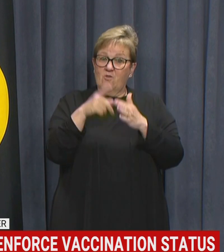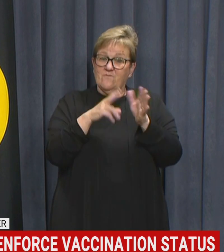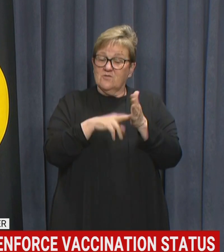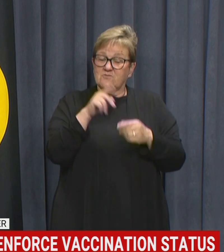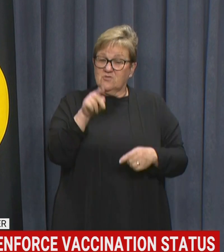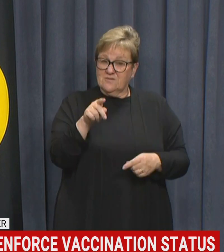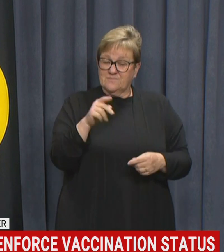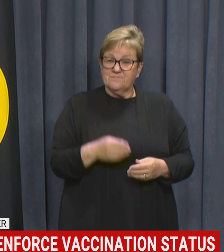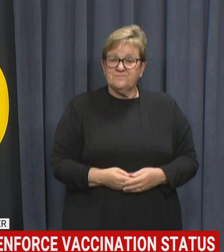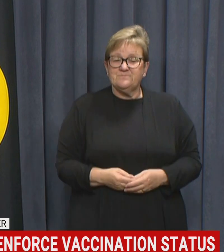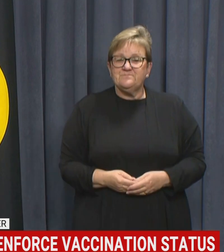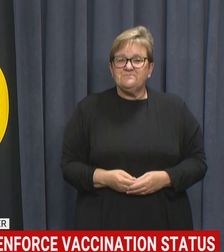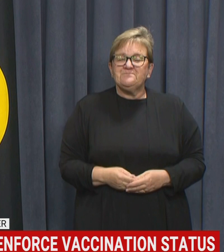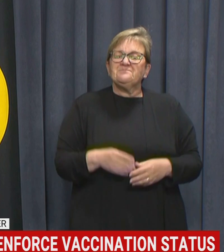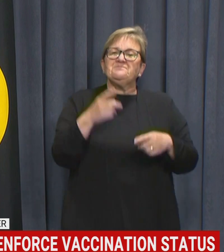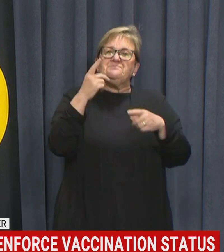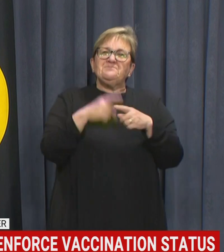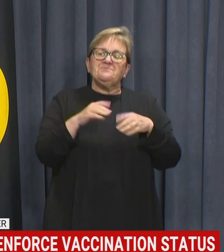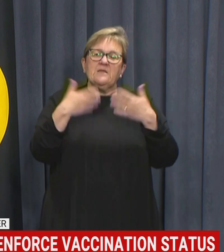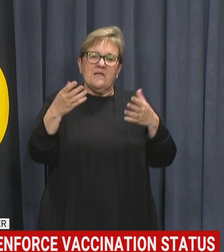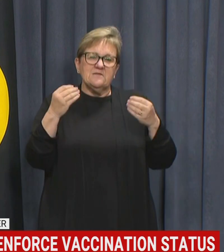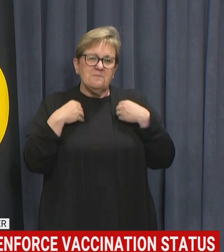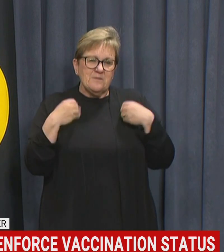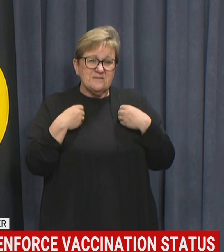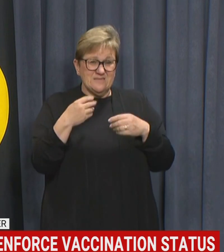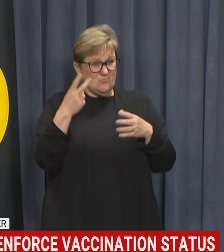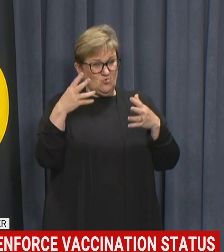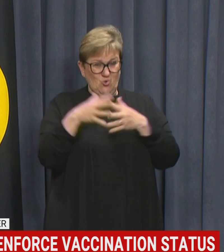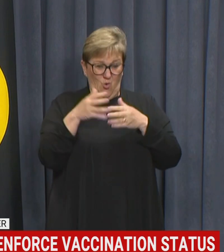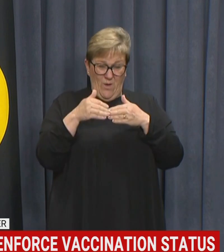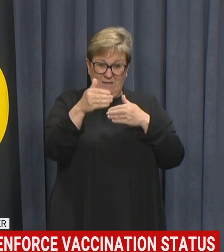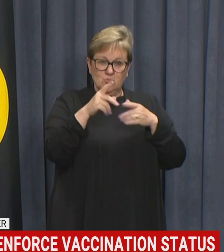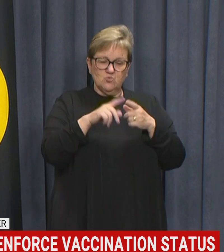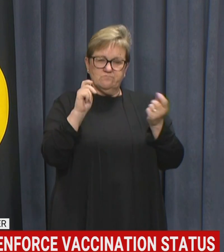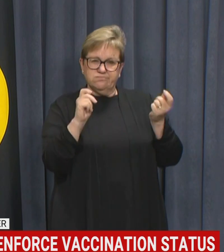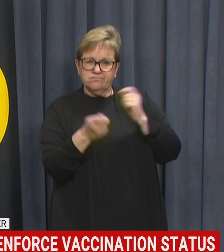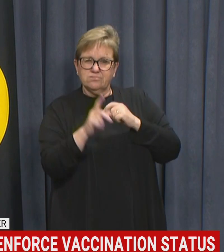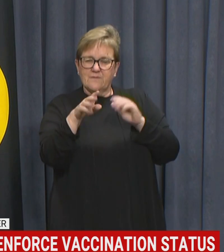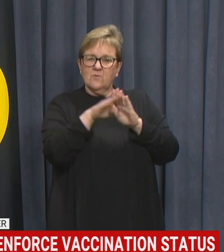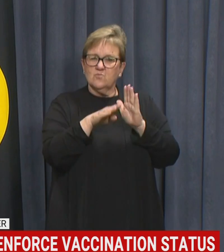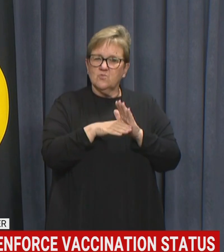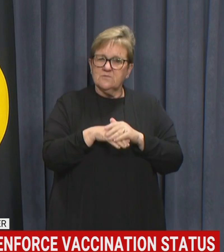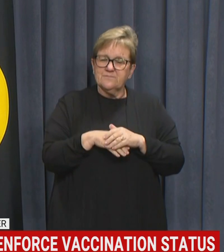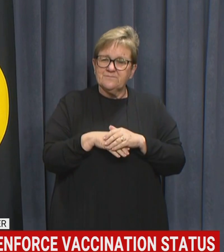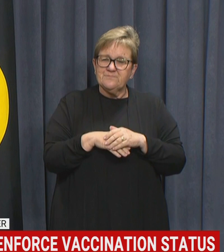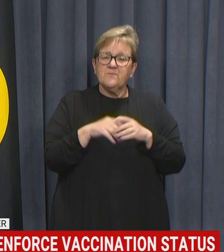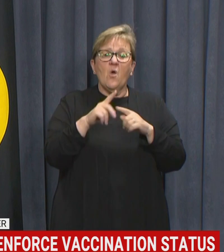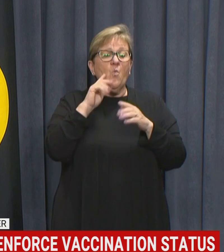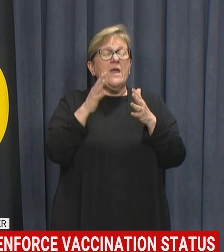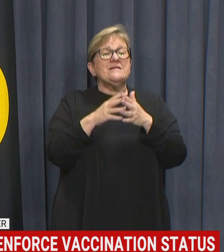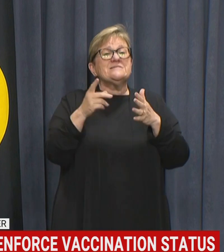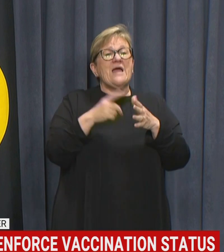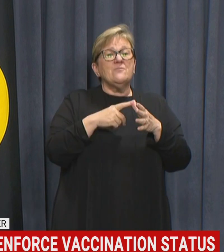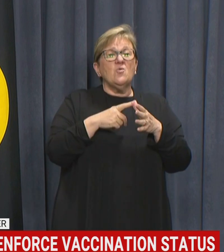policy. It also gives venues and businesses more than 2 weeks to adjust. Following WA's safe